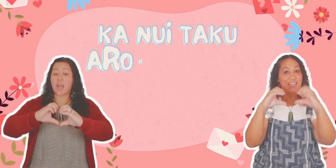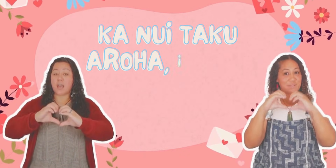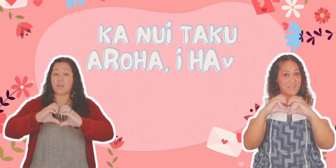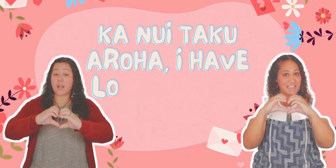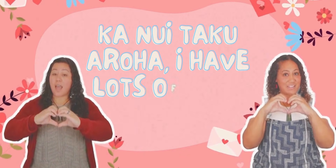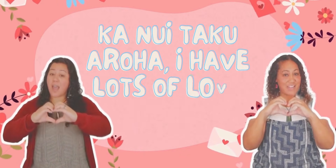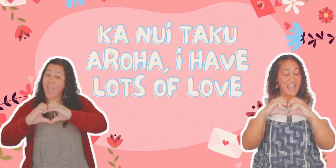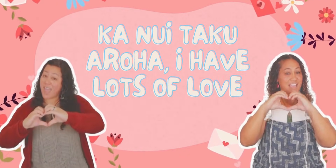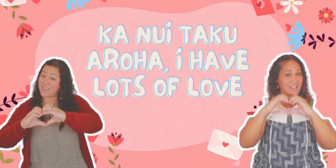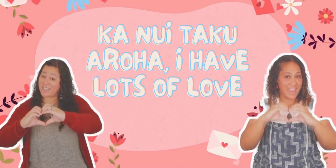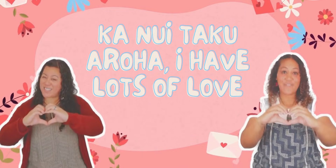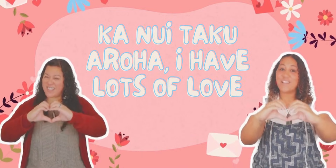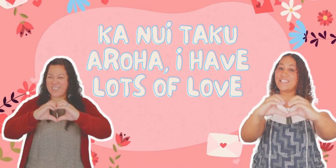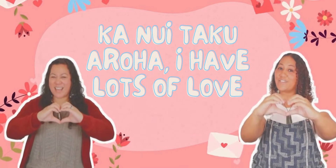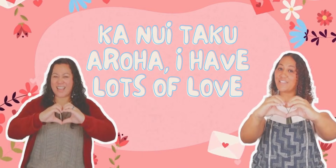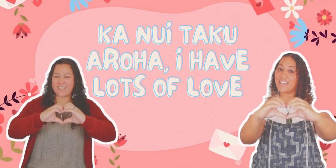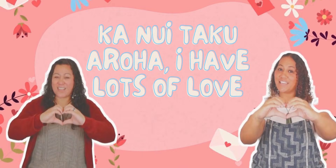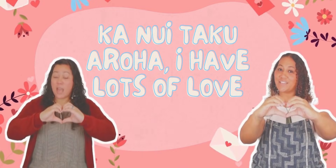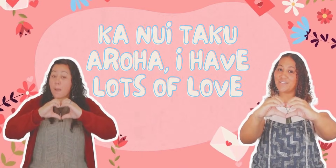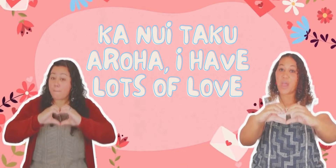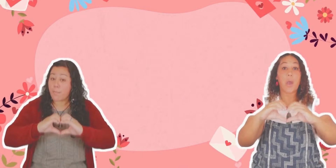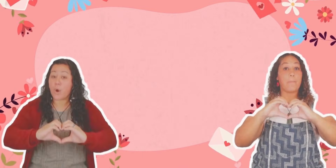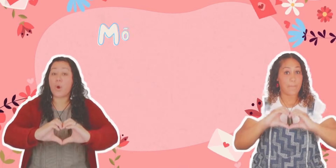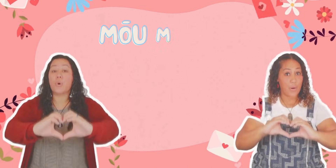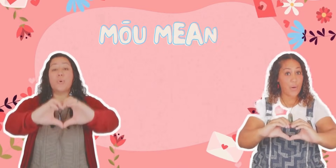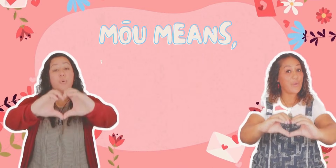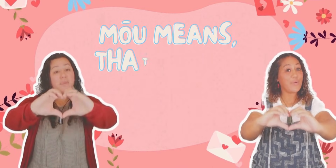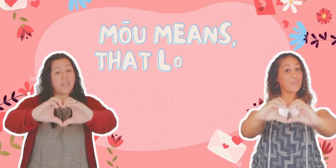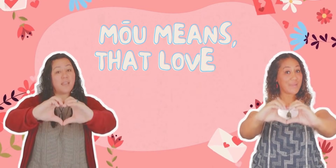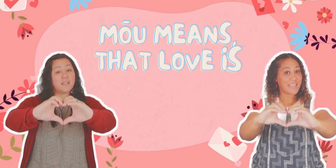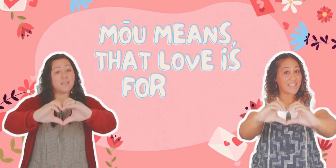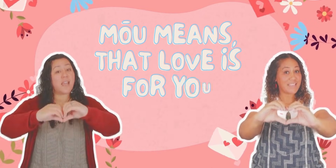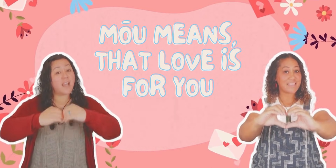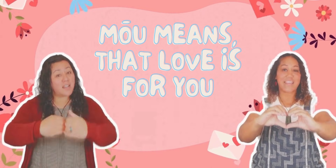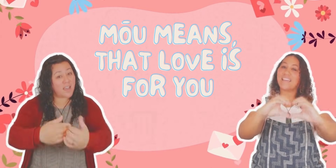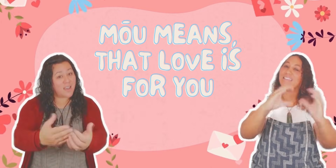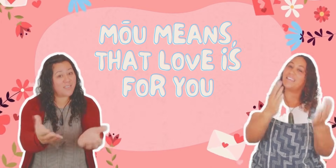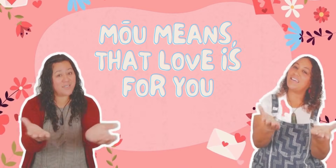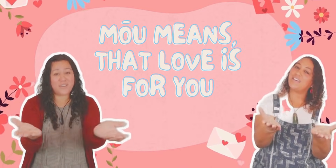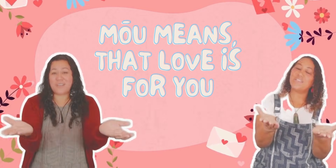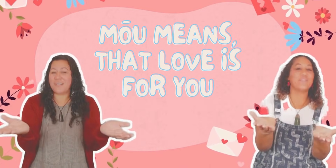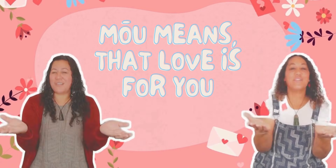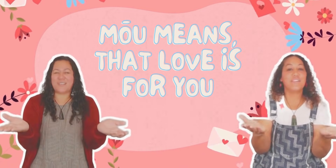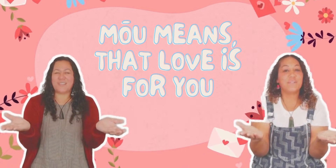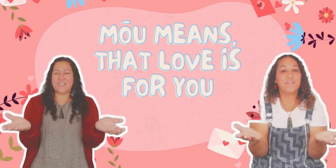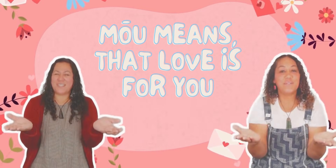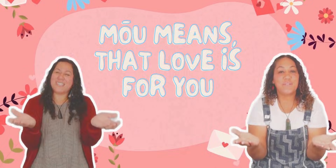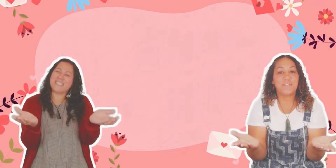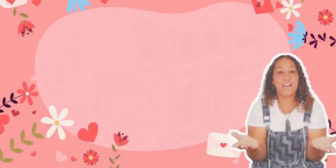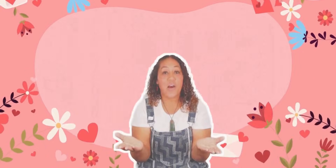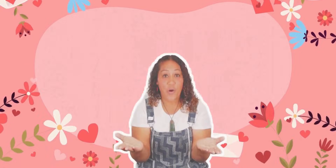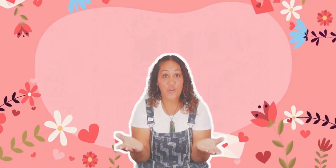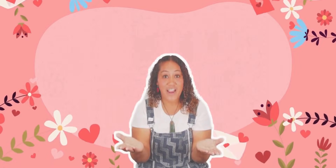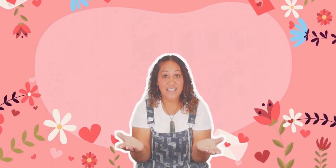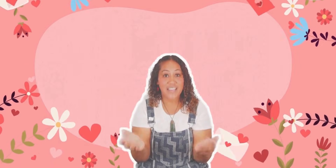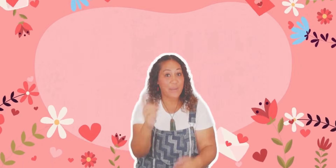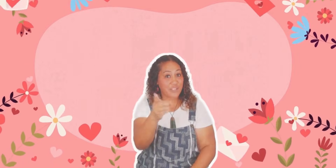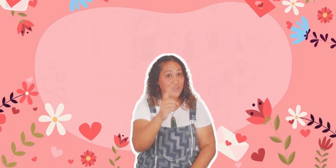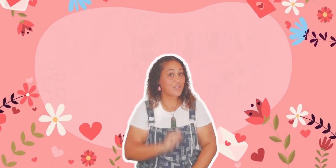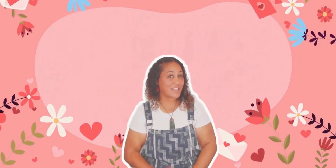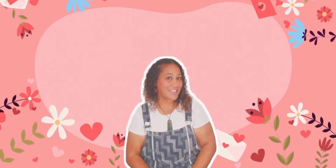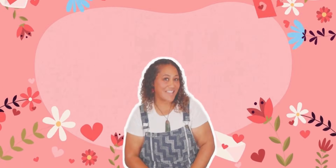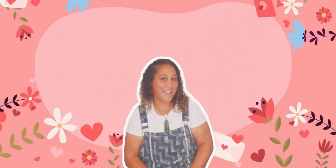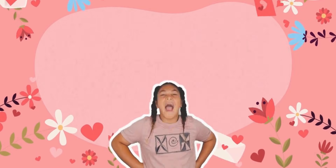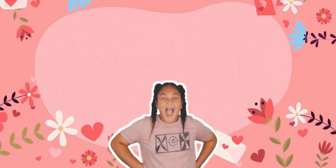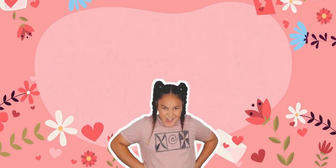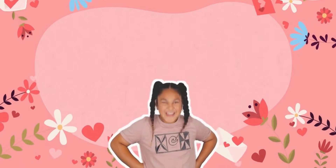nui taku aroha, I have lots of love. Mo means that love is for you. Alright, how about you